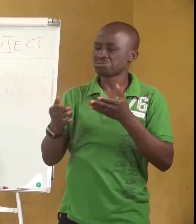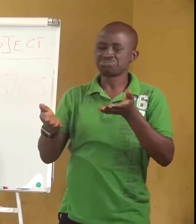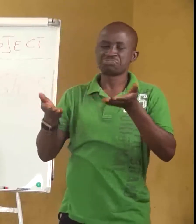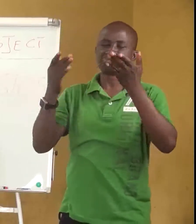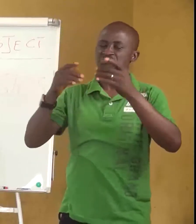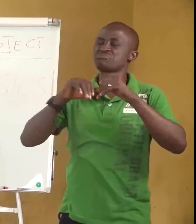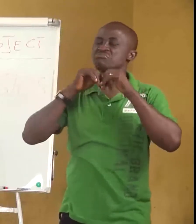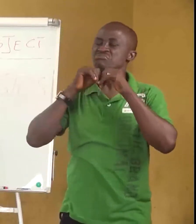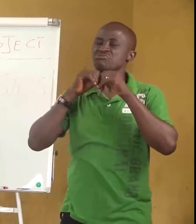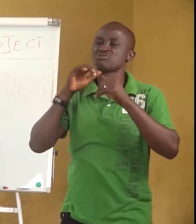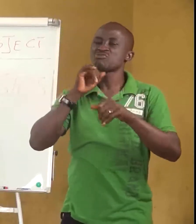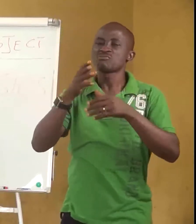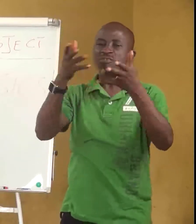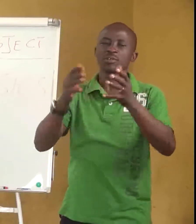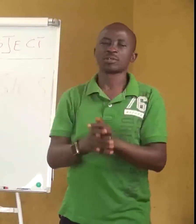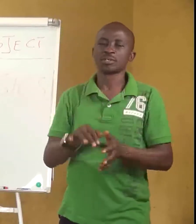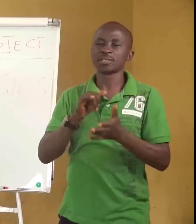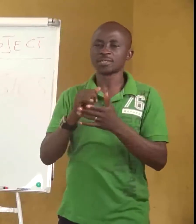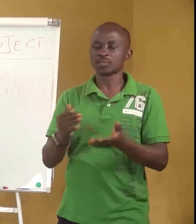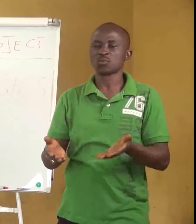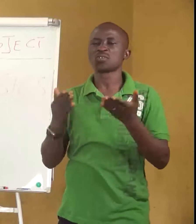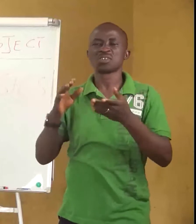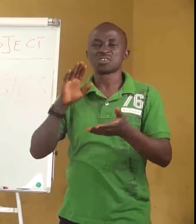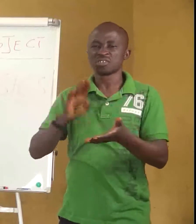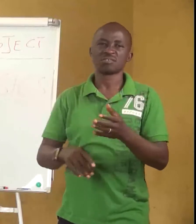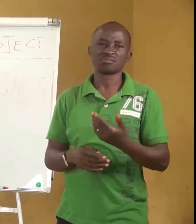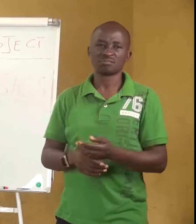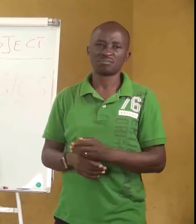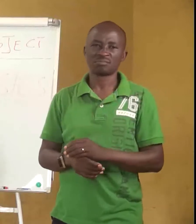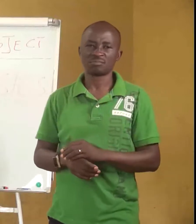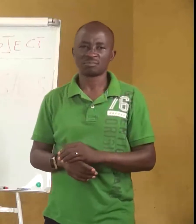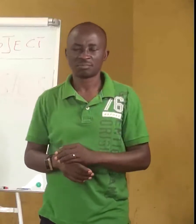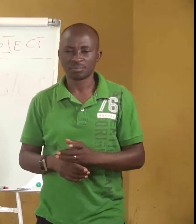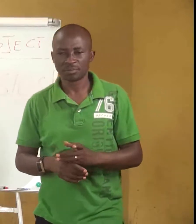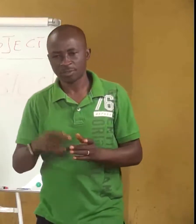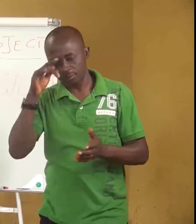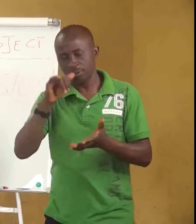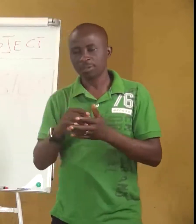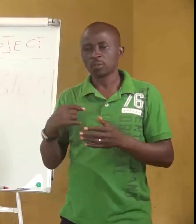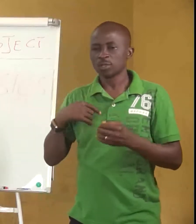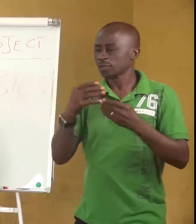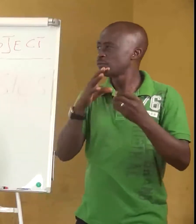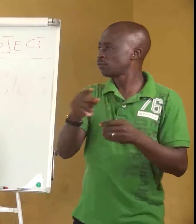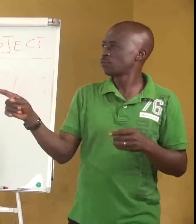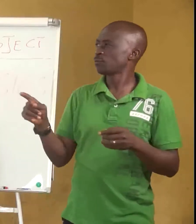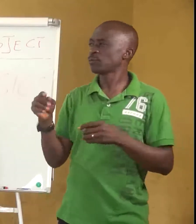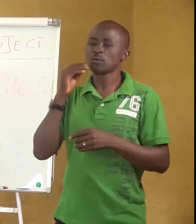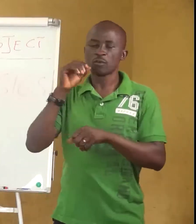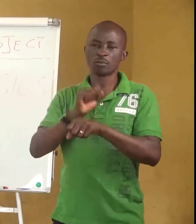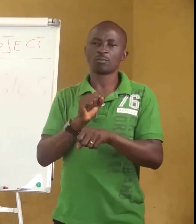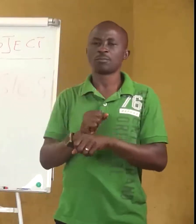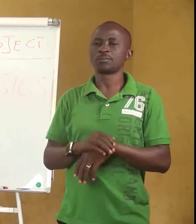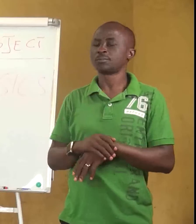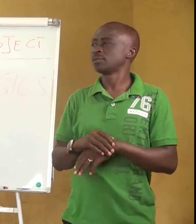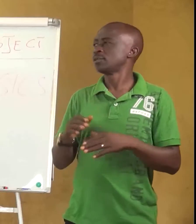And that's a case known as weightlessness. Now, an assignment will be given after an example